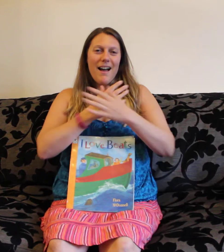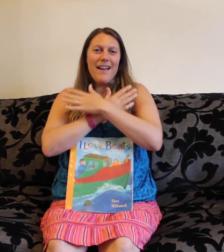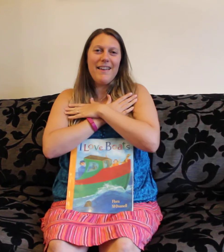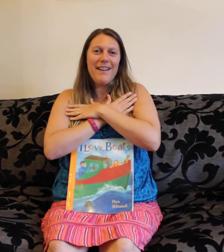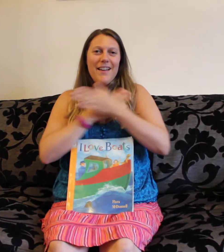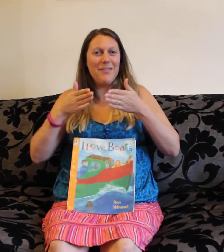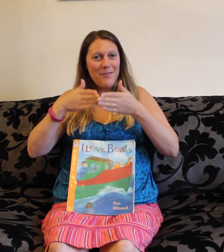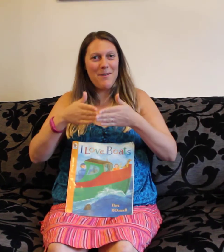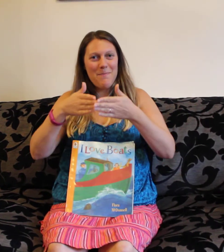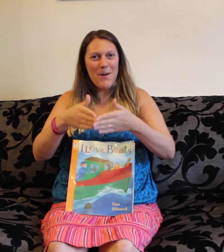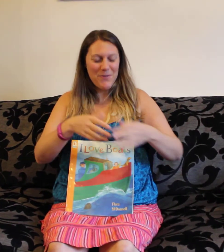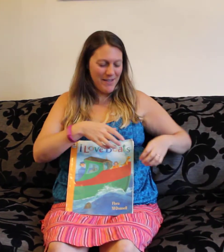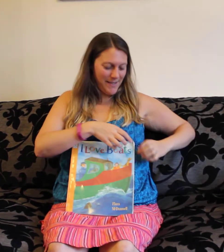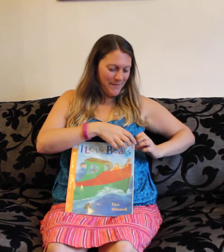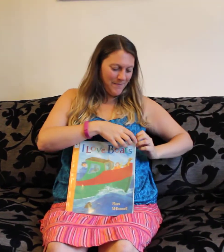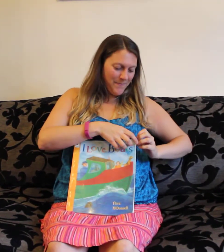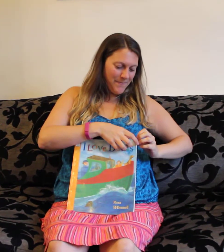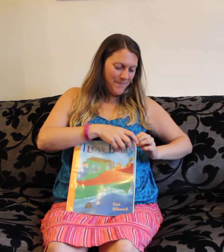I love boats.